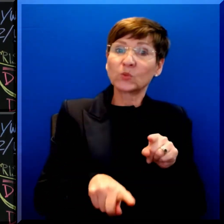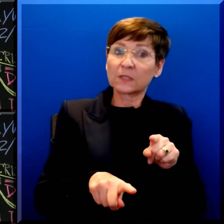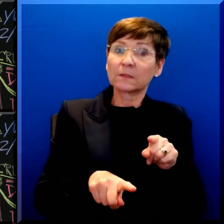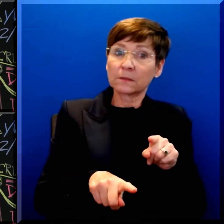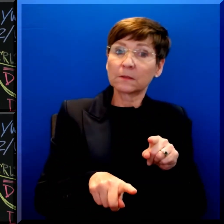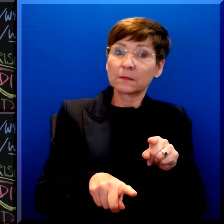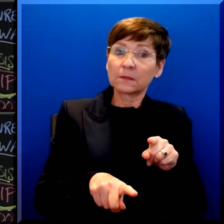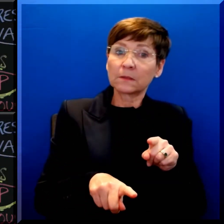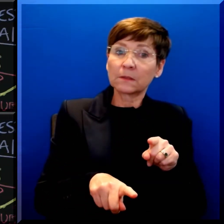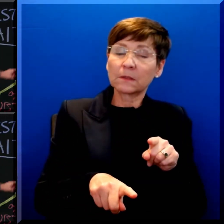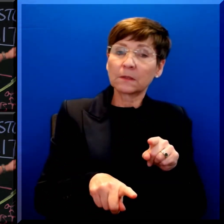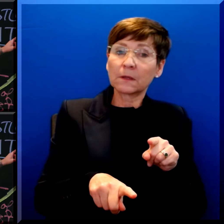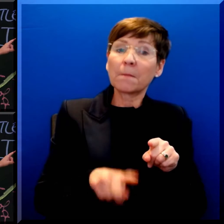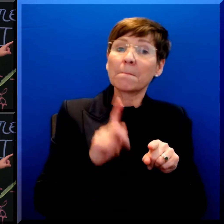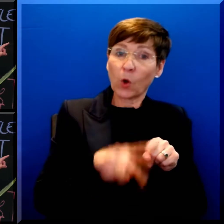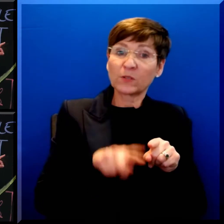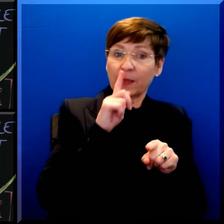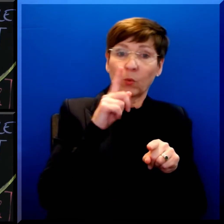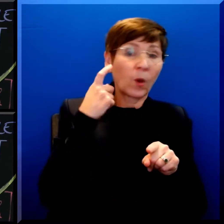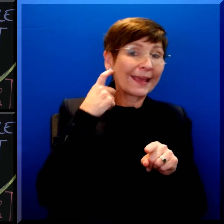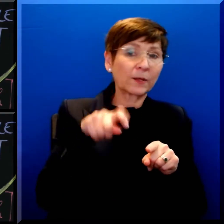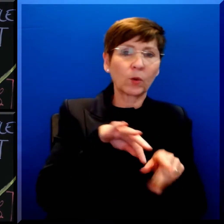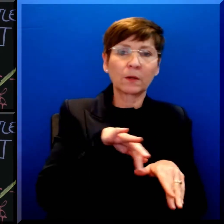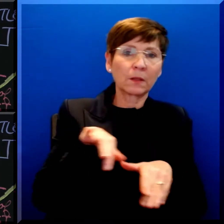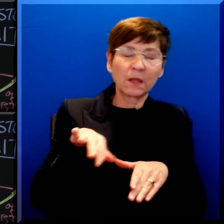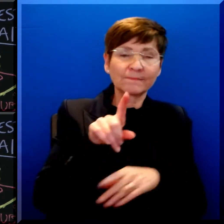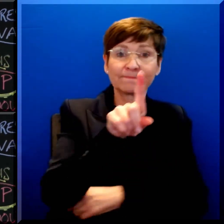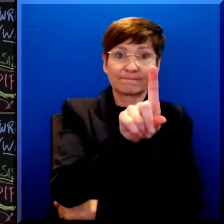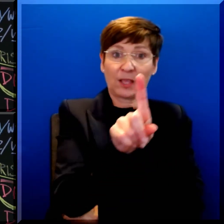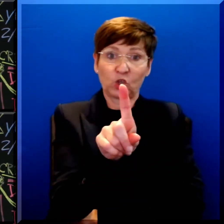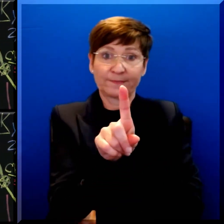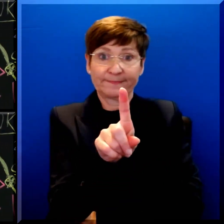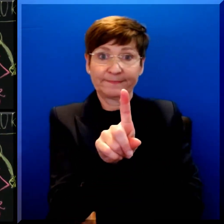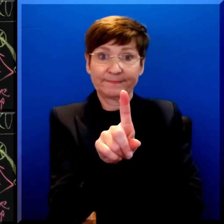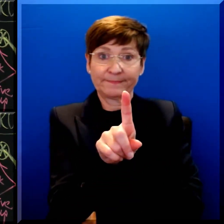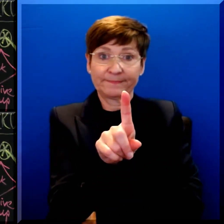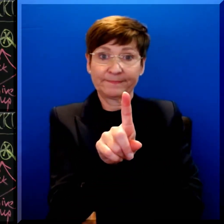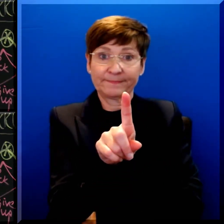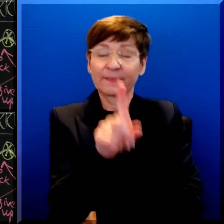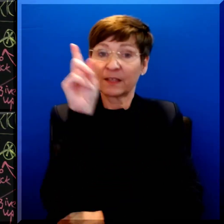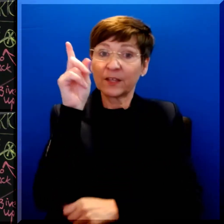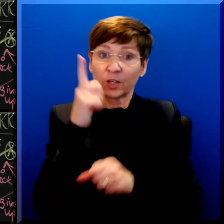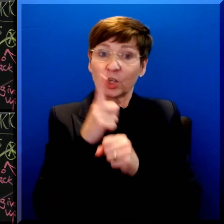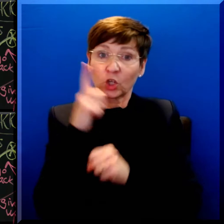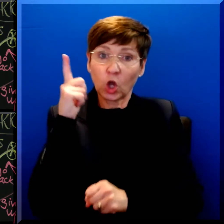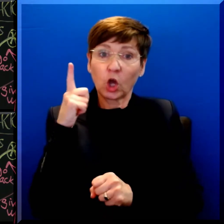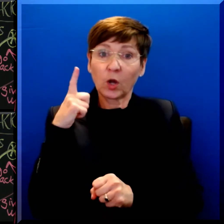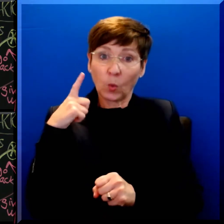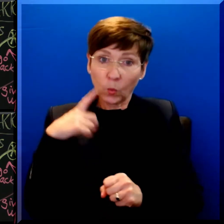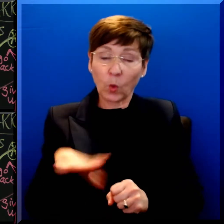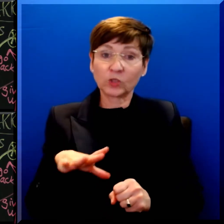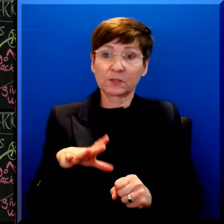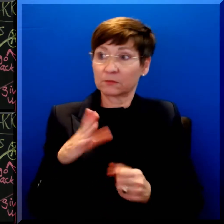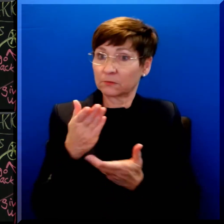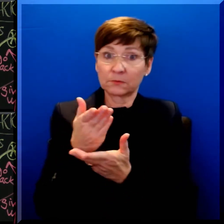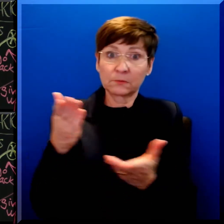honest, they just want to move right past it. Can we just get, no, don't stop. God is birthing a new